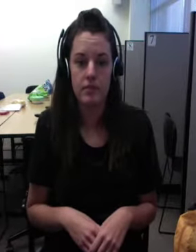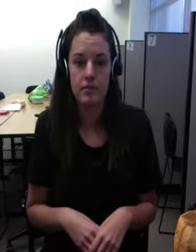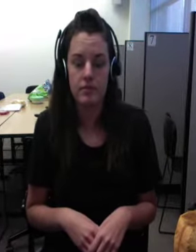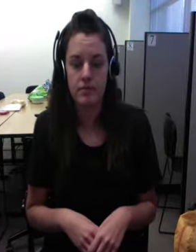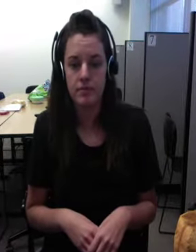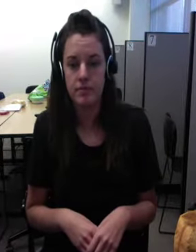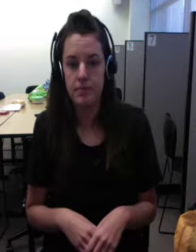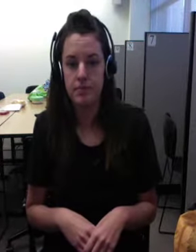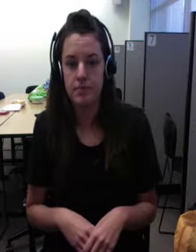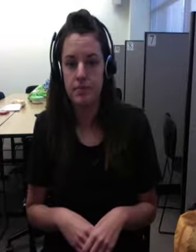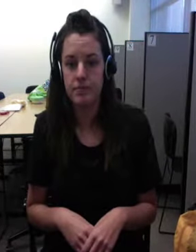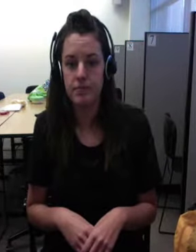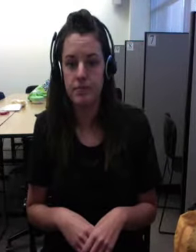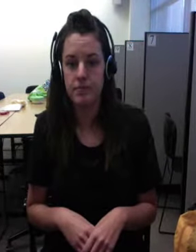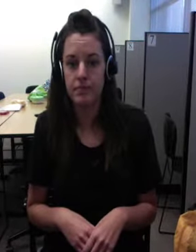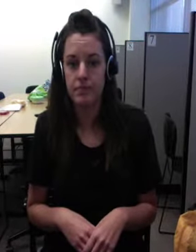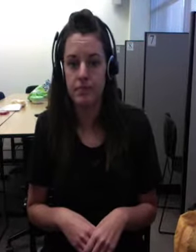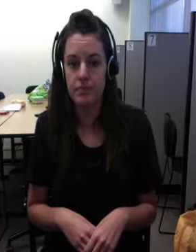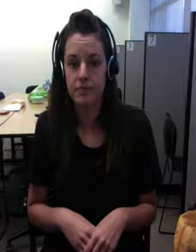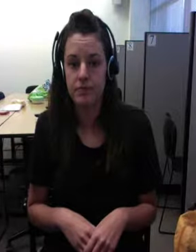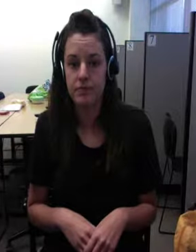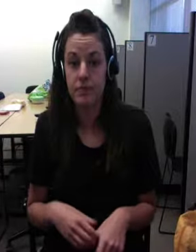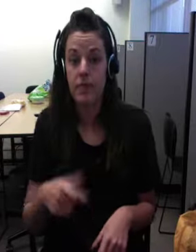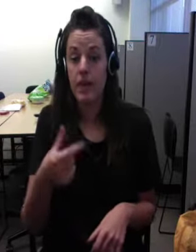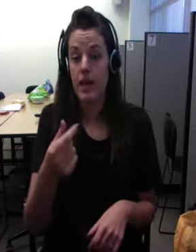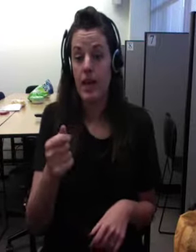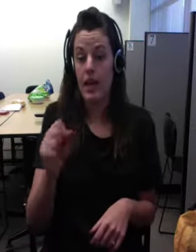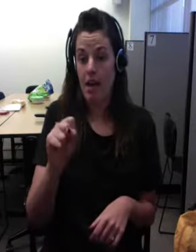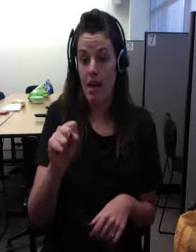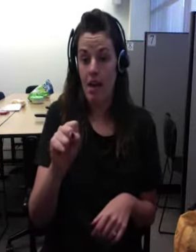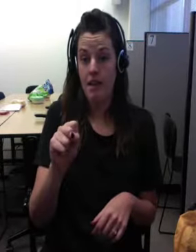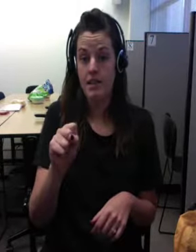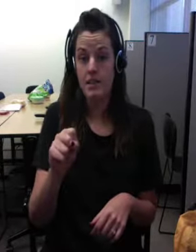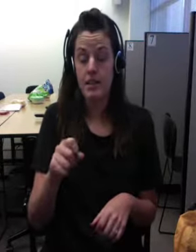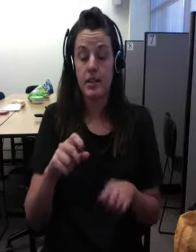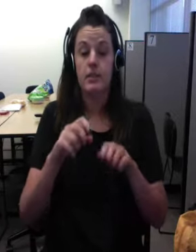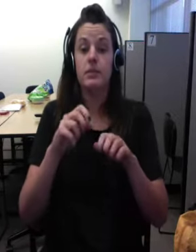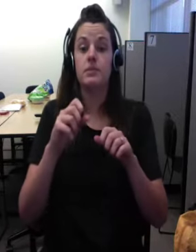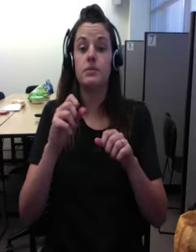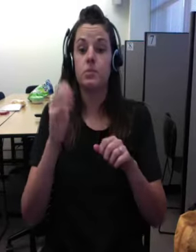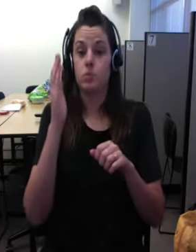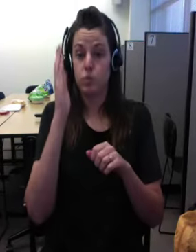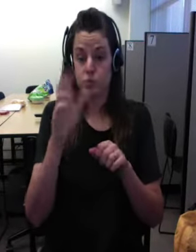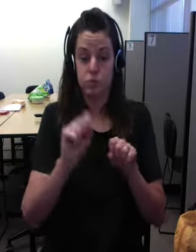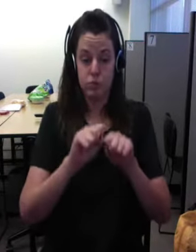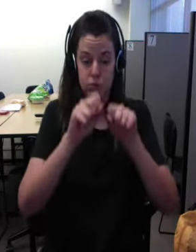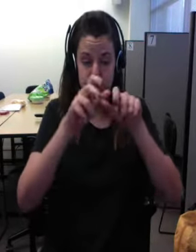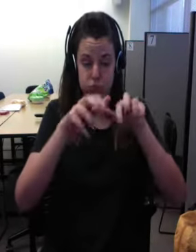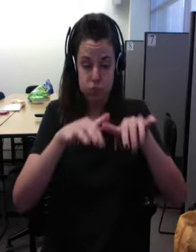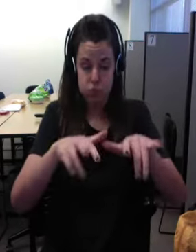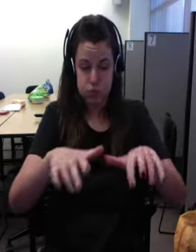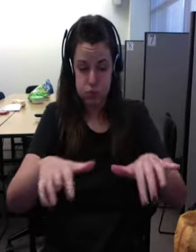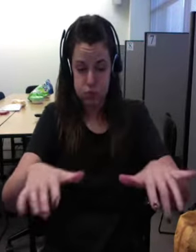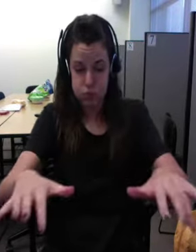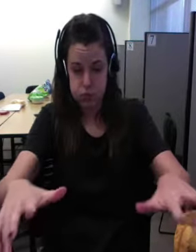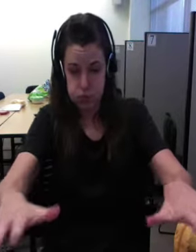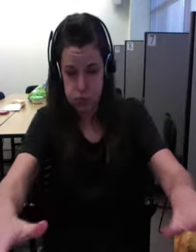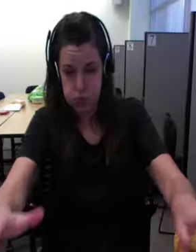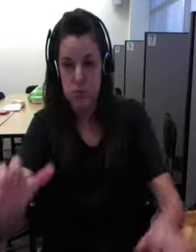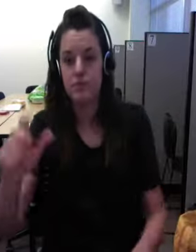If a gas is not in a container, it will keep spreading out indefinitely. This is because the atoms in a gas are